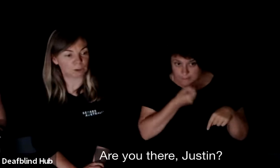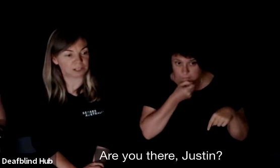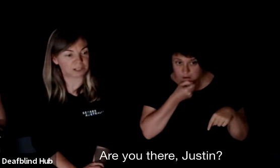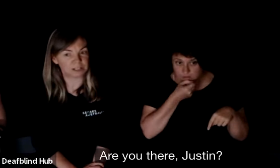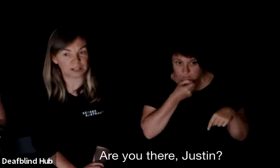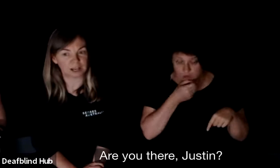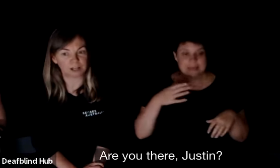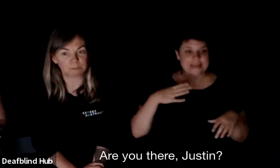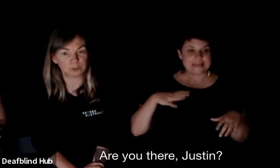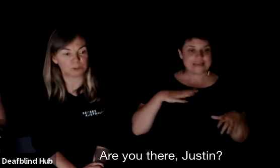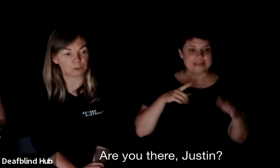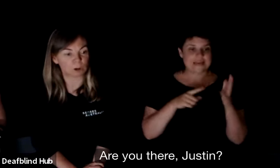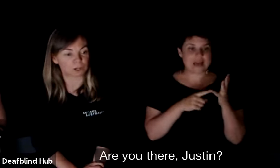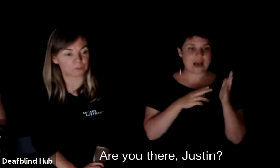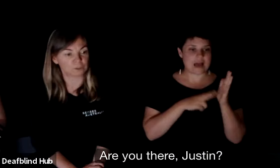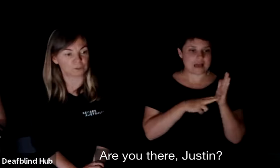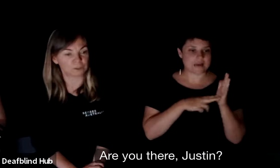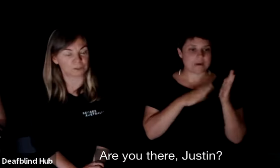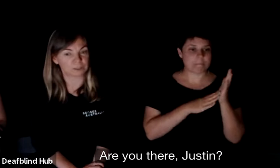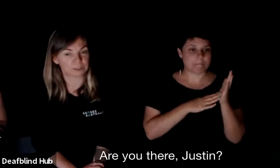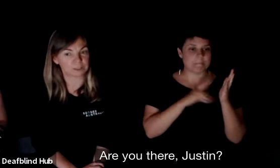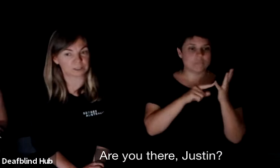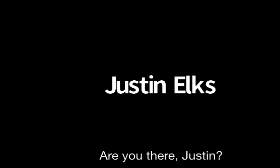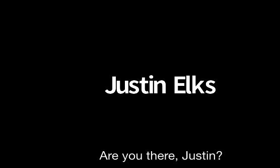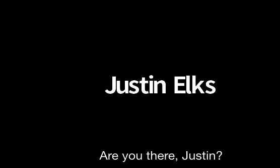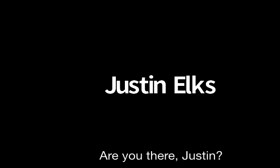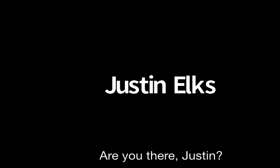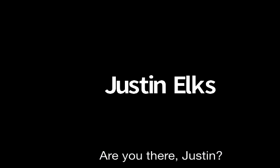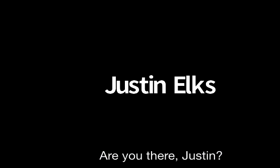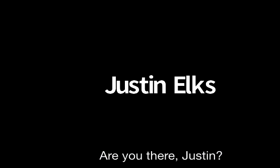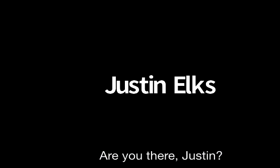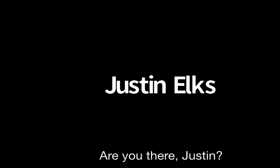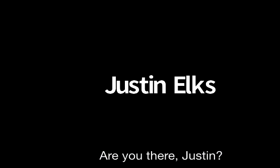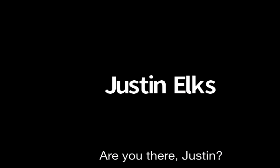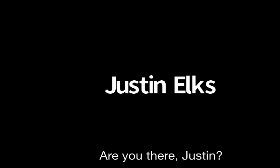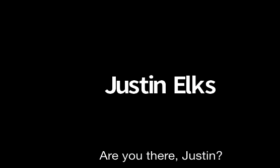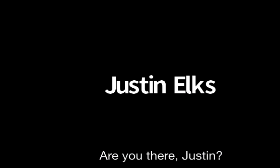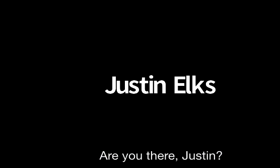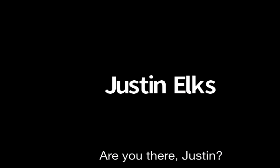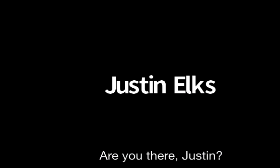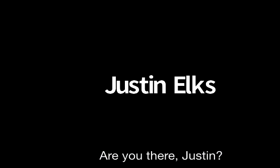You might need to unmute your microphone. Hi there.